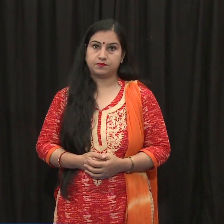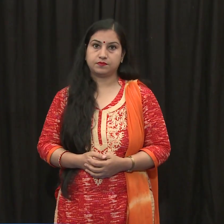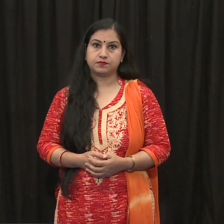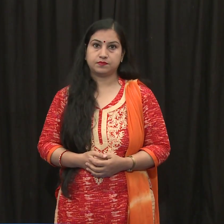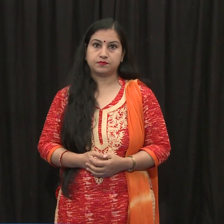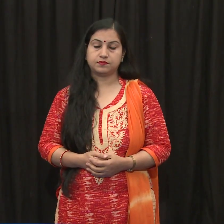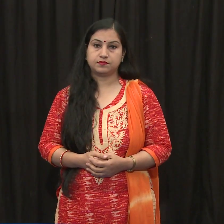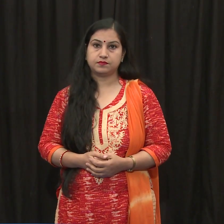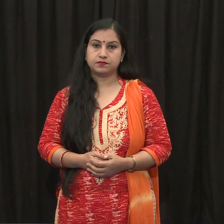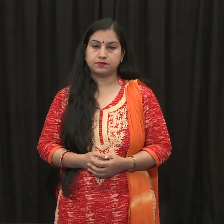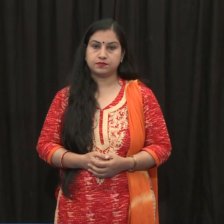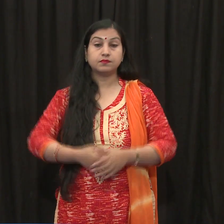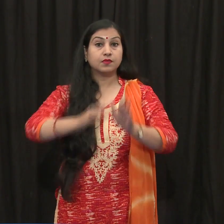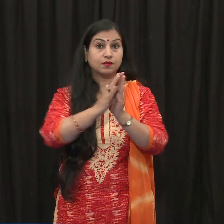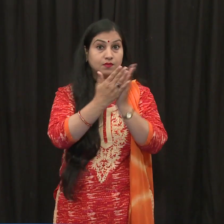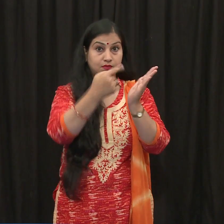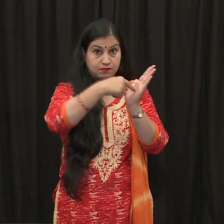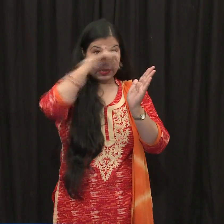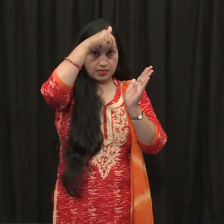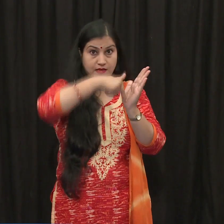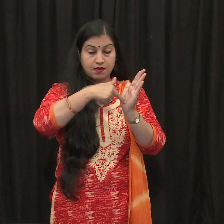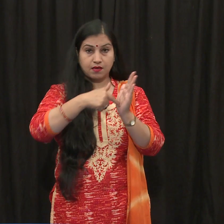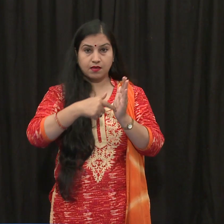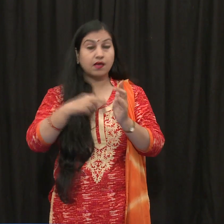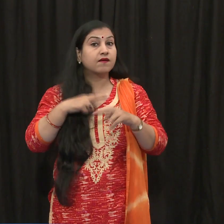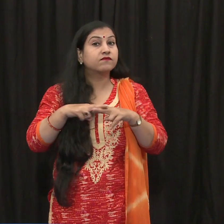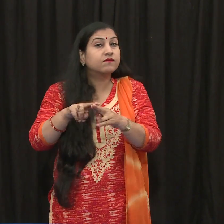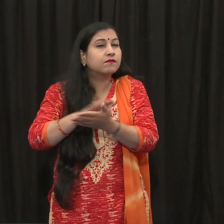The Constitution of India was completed